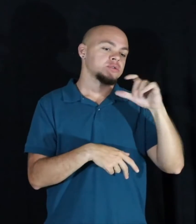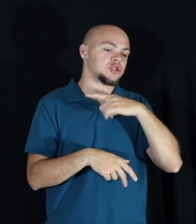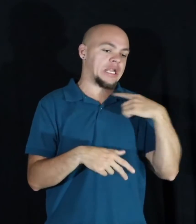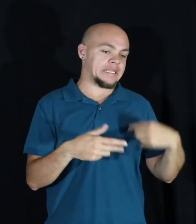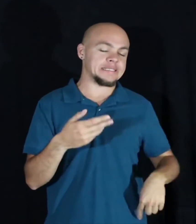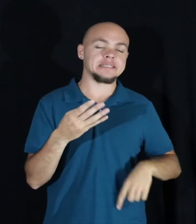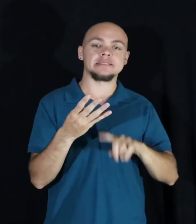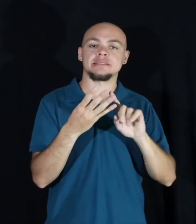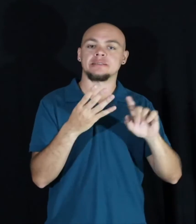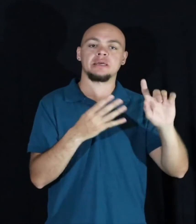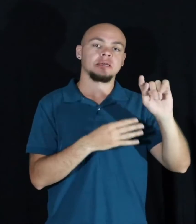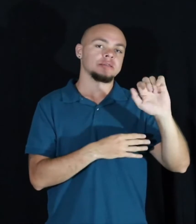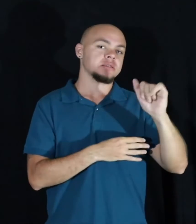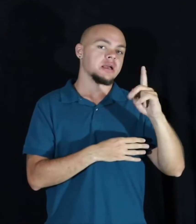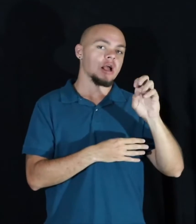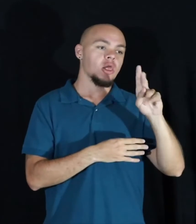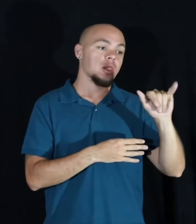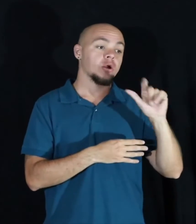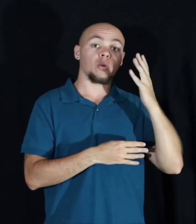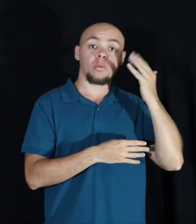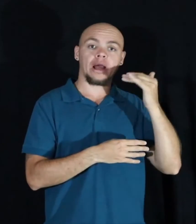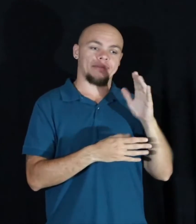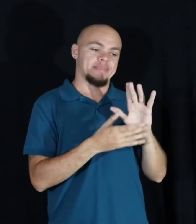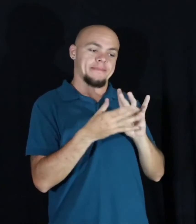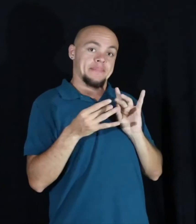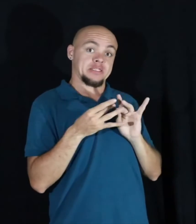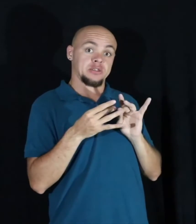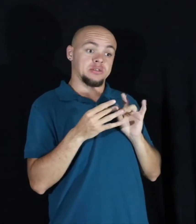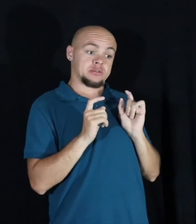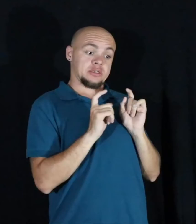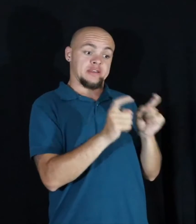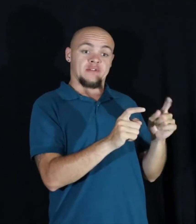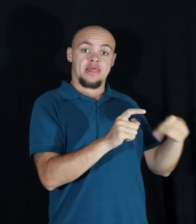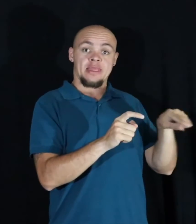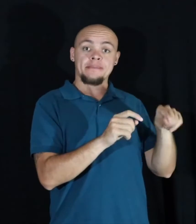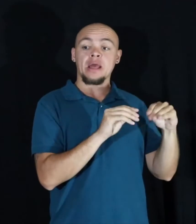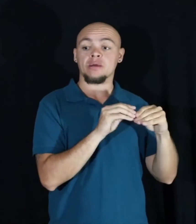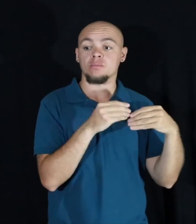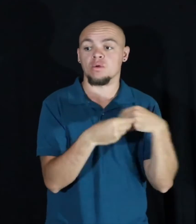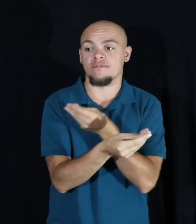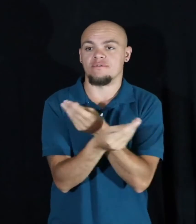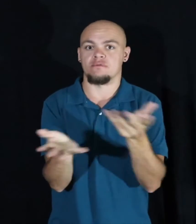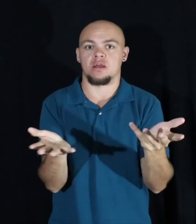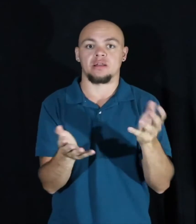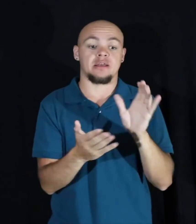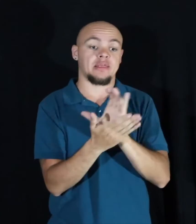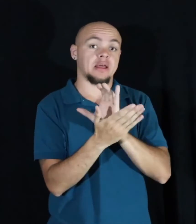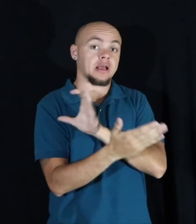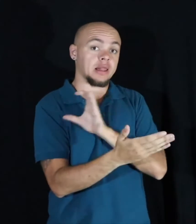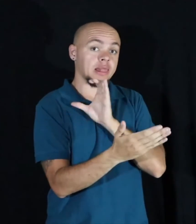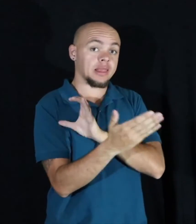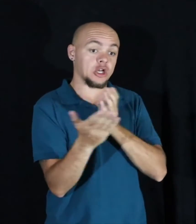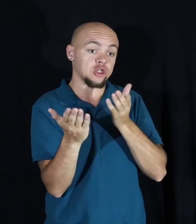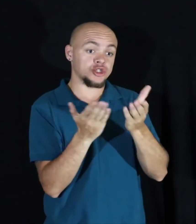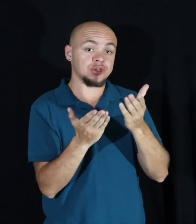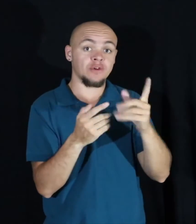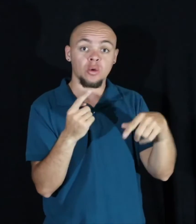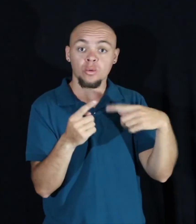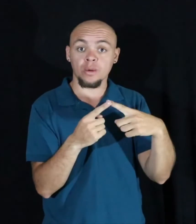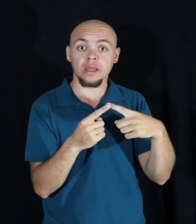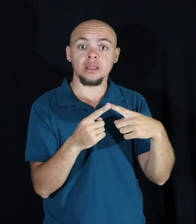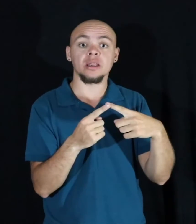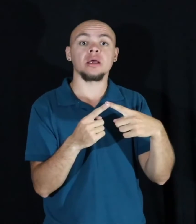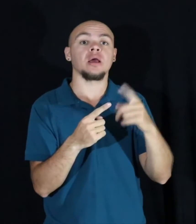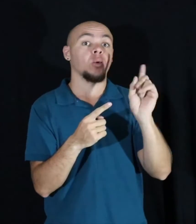The other thing that was so great about this intervention was that we were able to provide these clinical services at a Buddhist